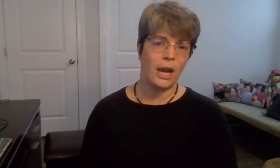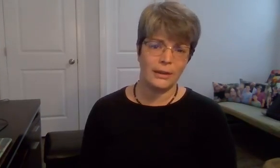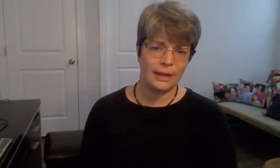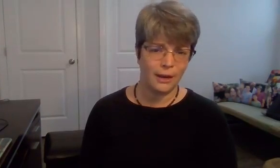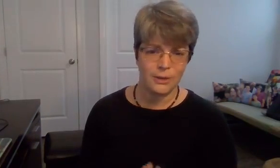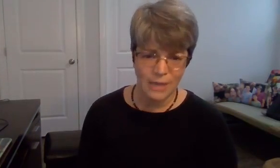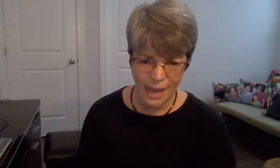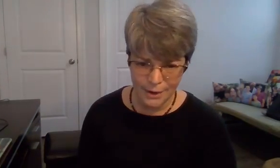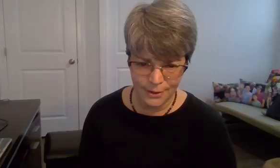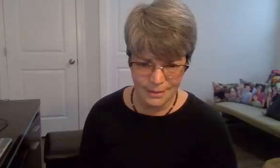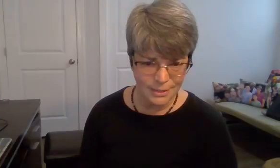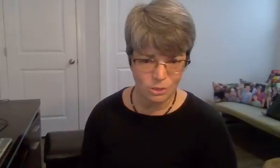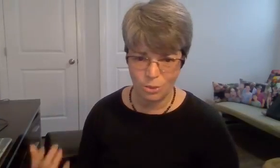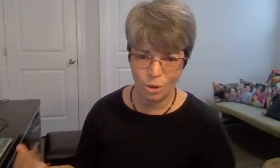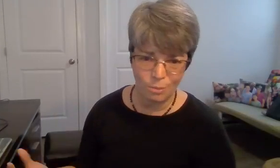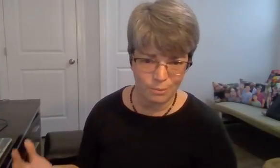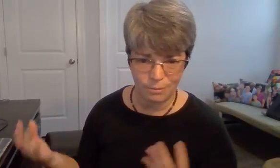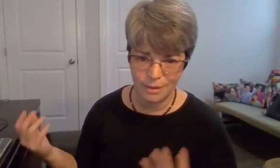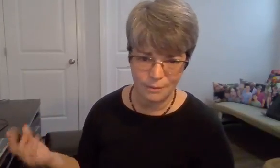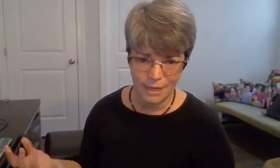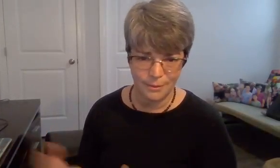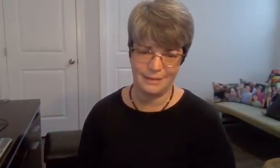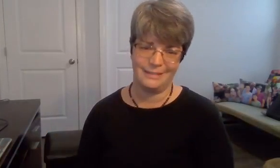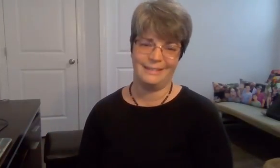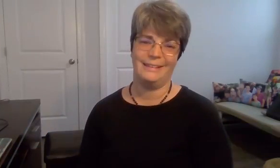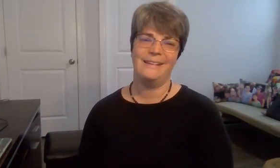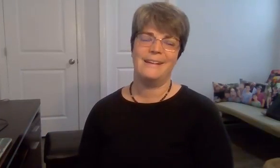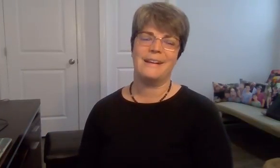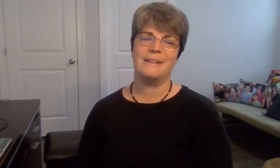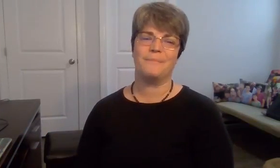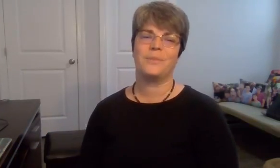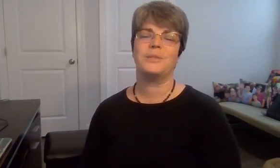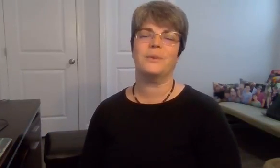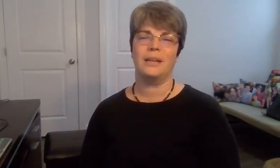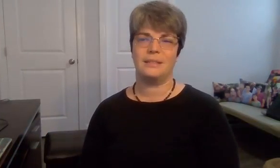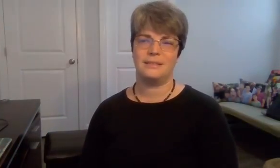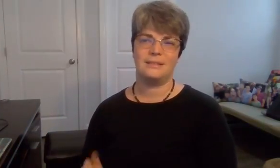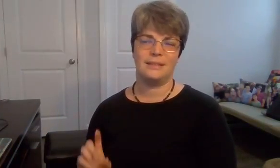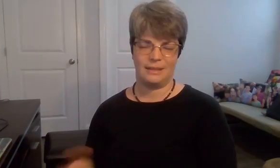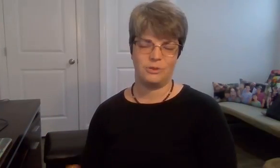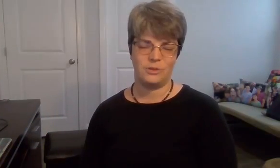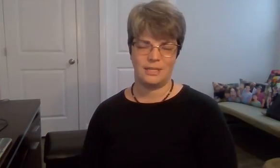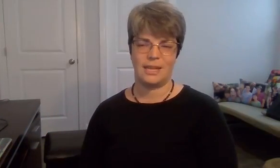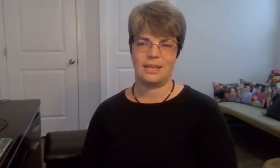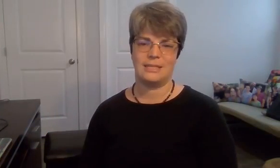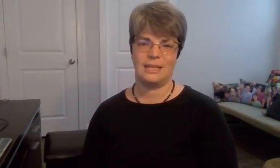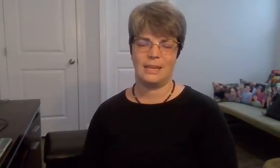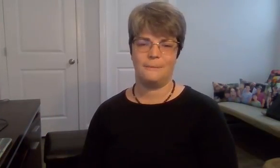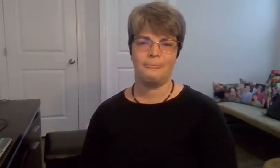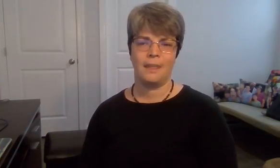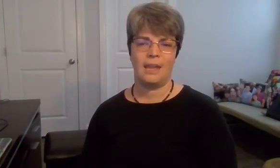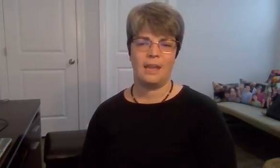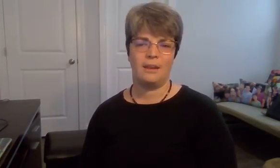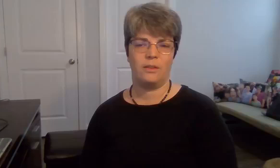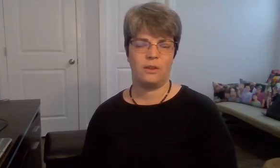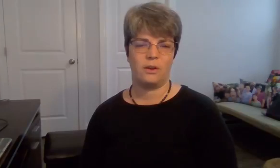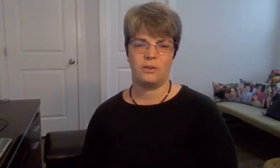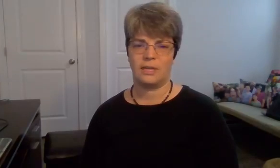hungry? Are you tired? Did you poop? What do you want? So it reduces that guessing game. And there are studies